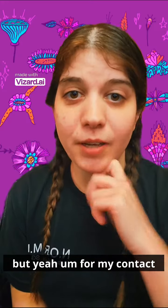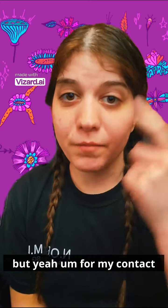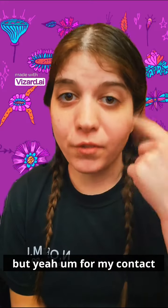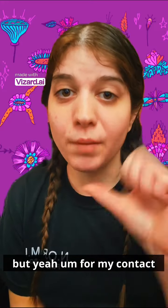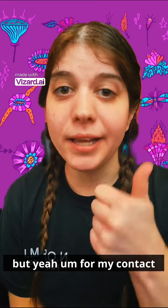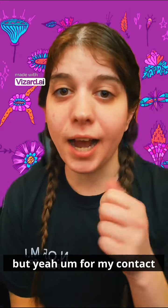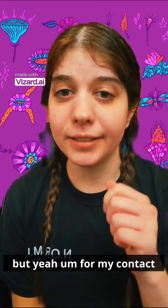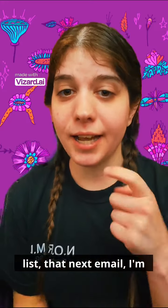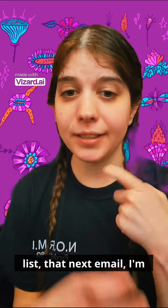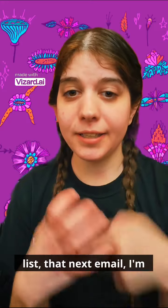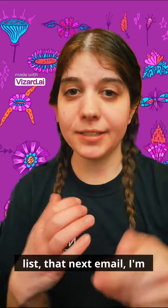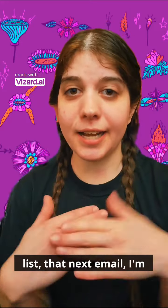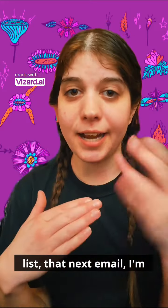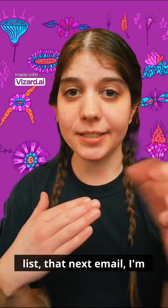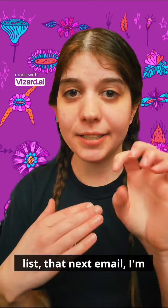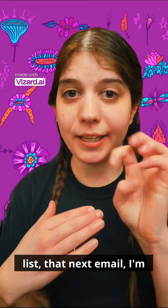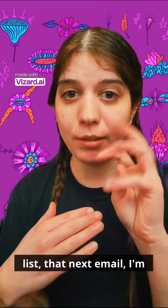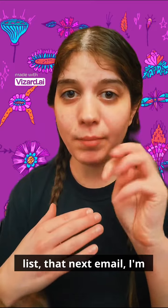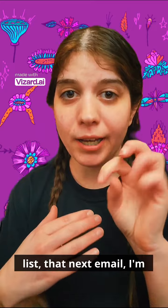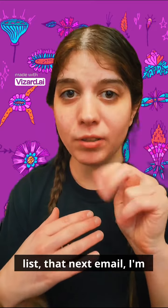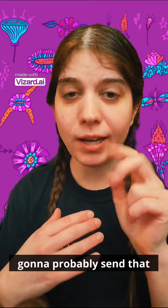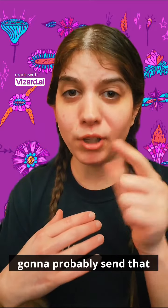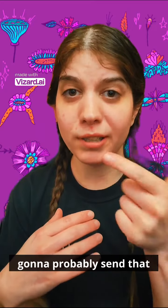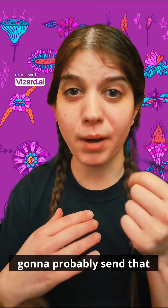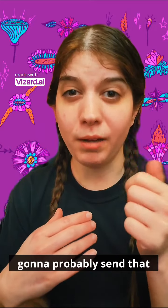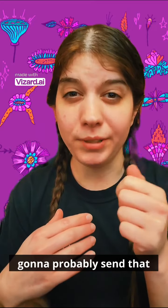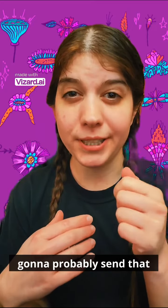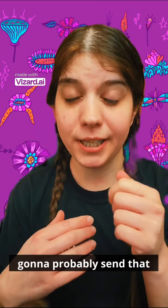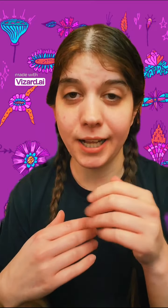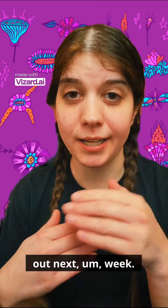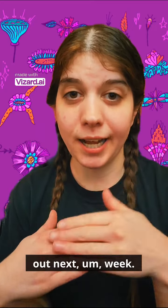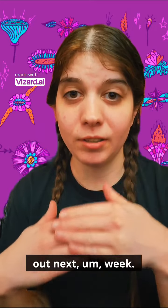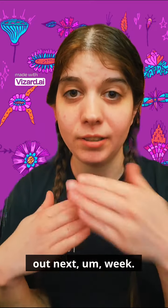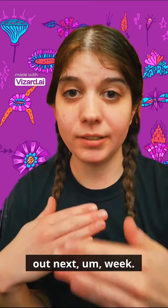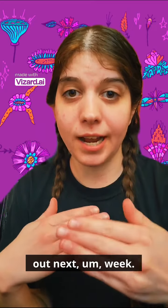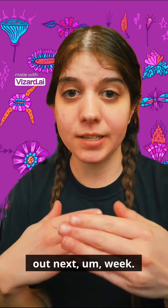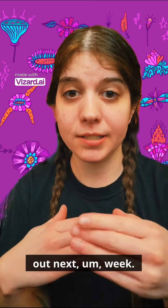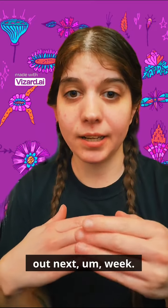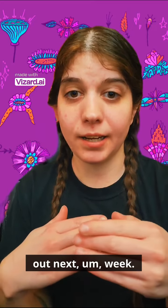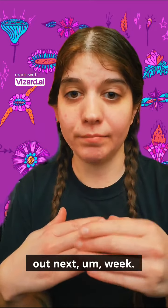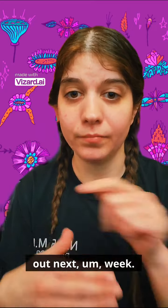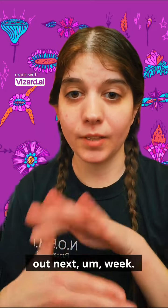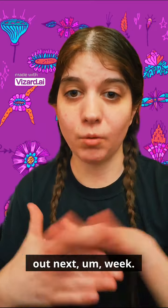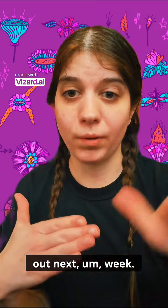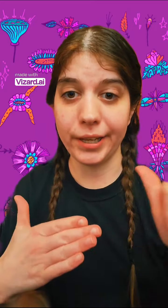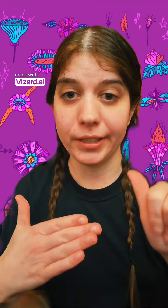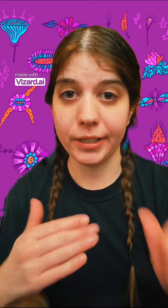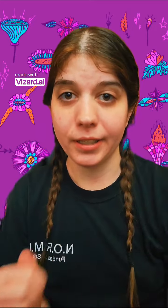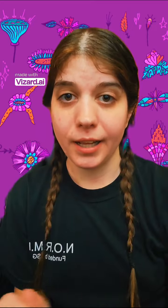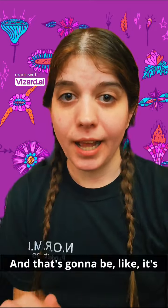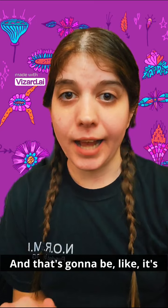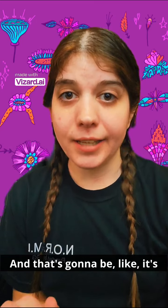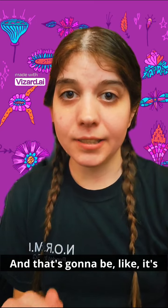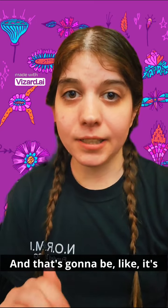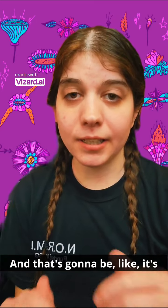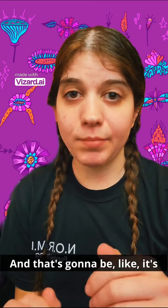For my contact list, that next email, I'm gonna probably send that out next week. And that's gonna be